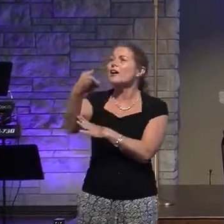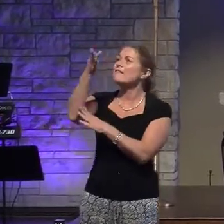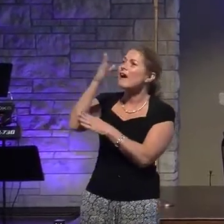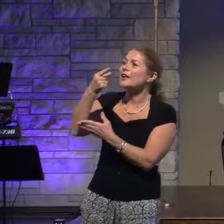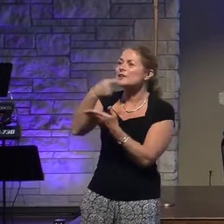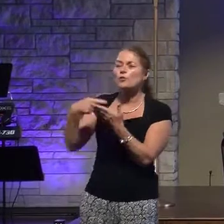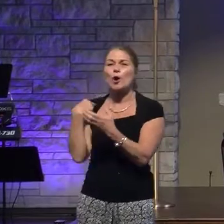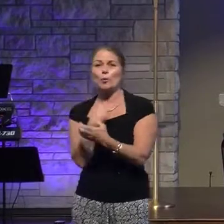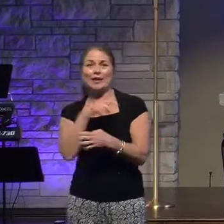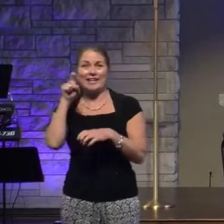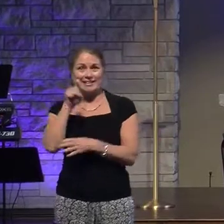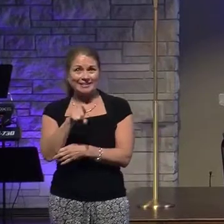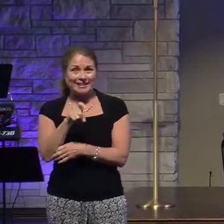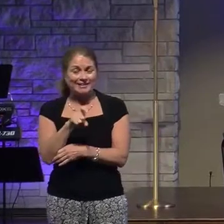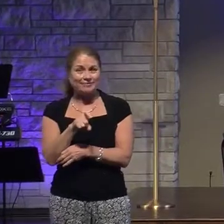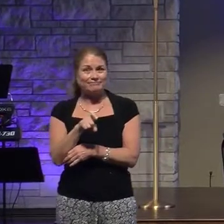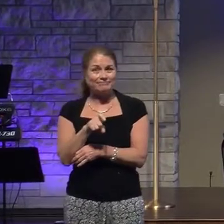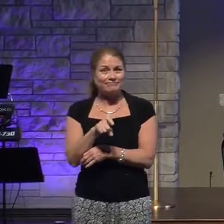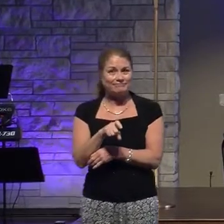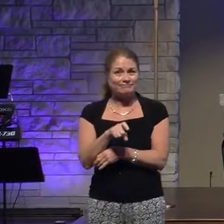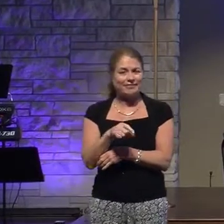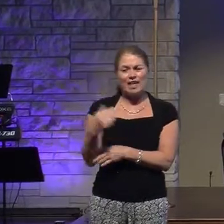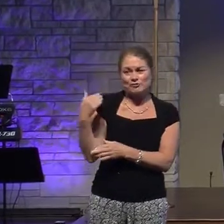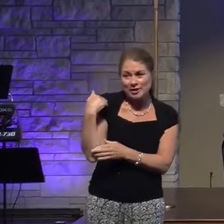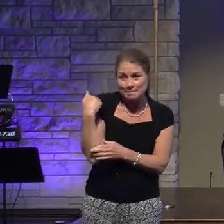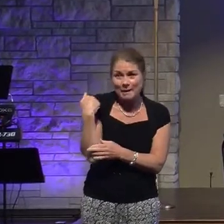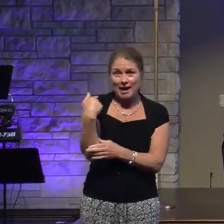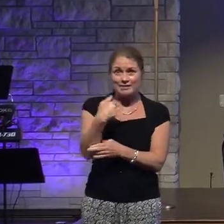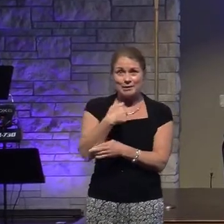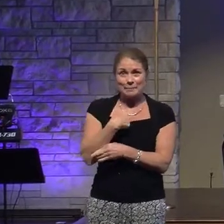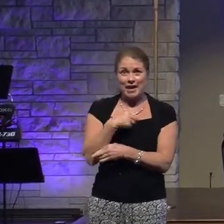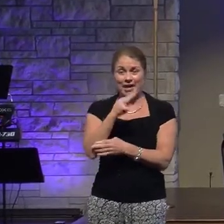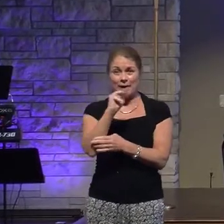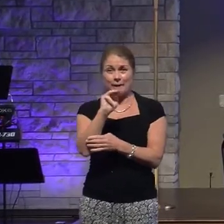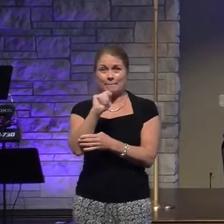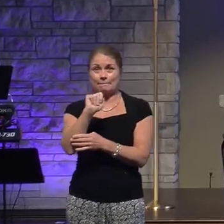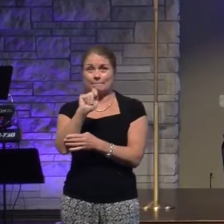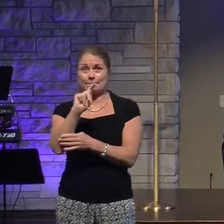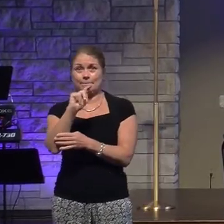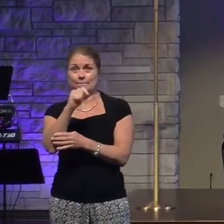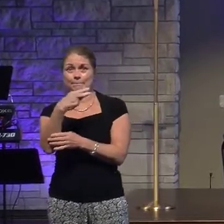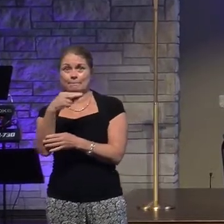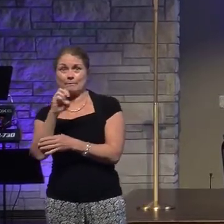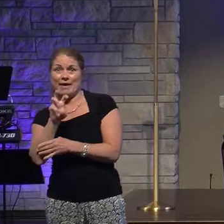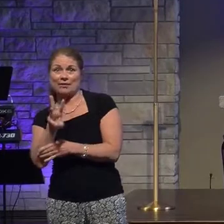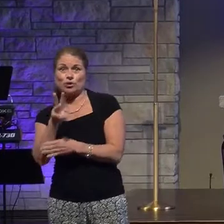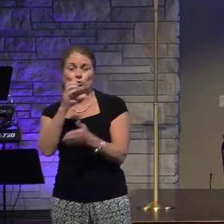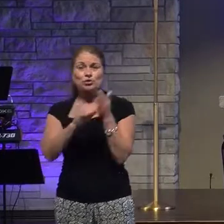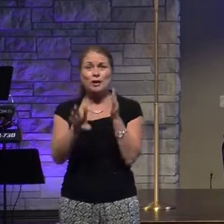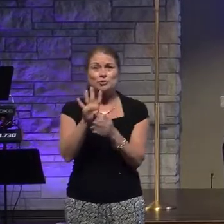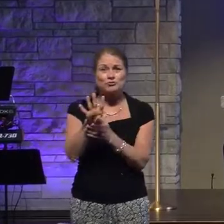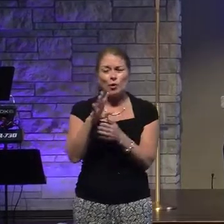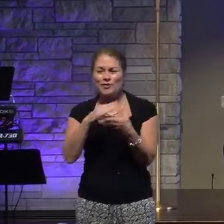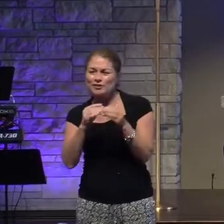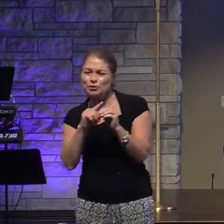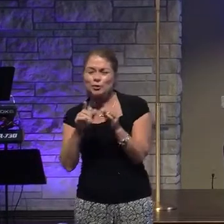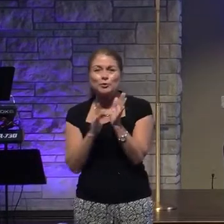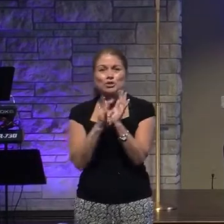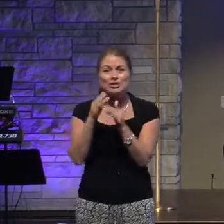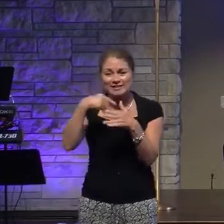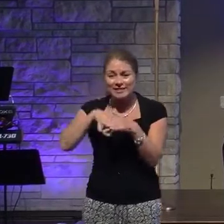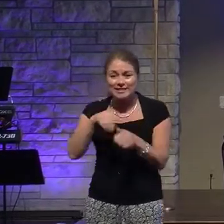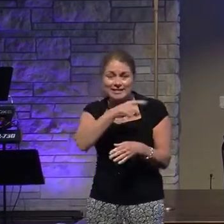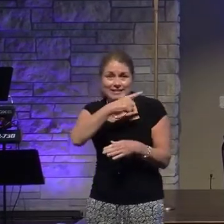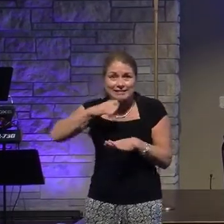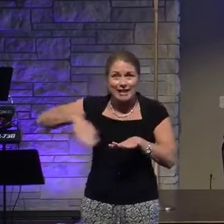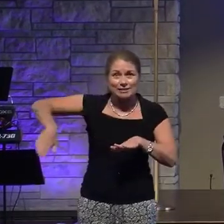we need, boy, that really, it reminded me of Matthew chapter 4, the story where Jesus is in the